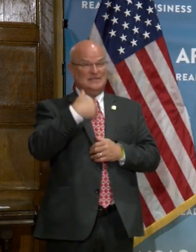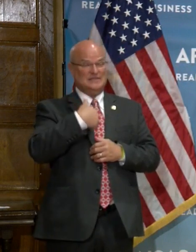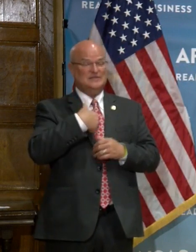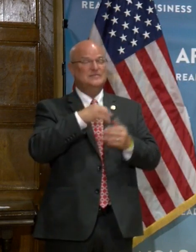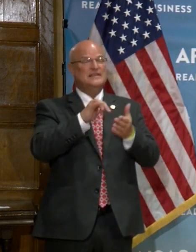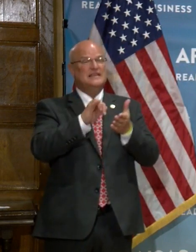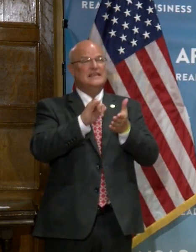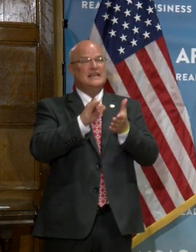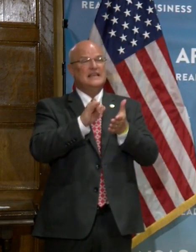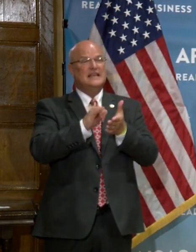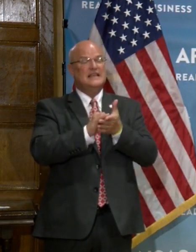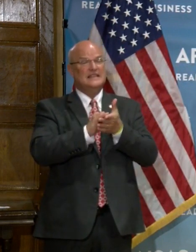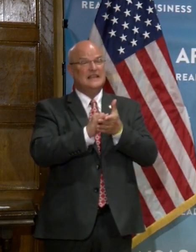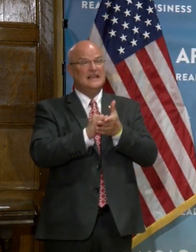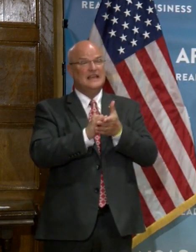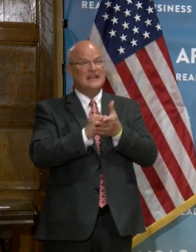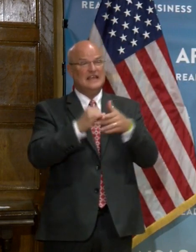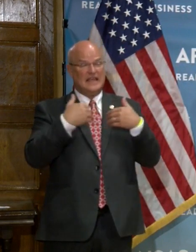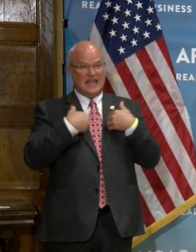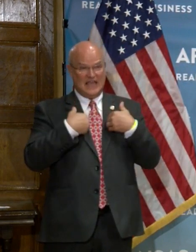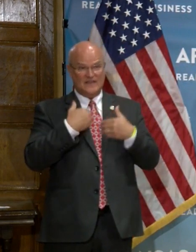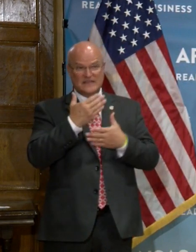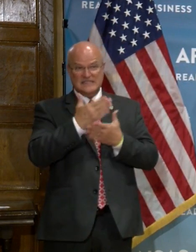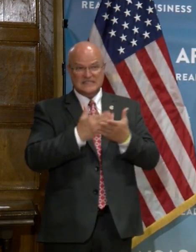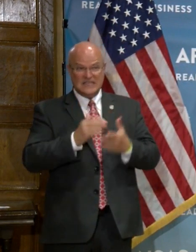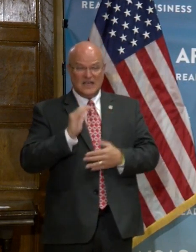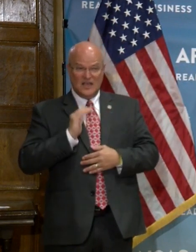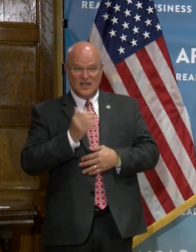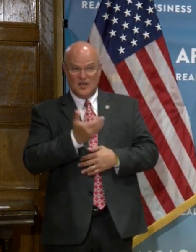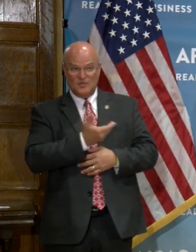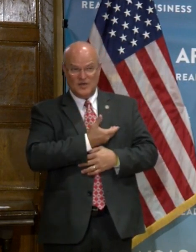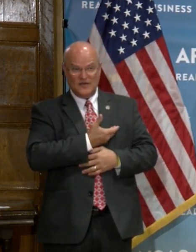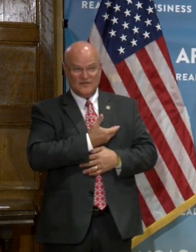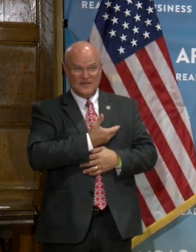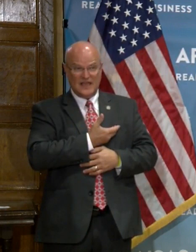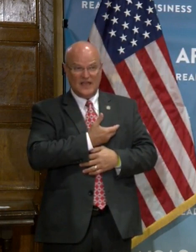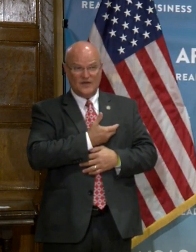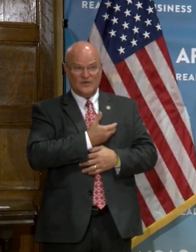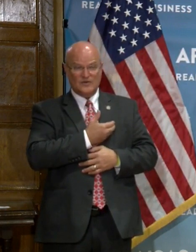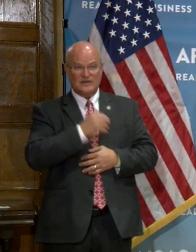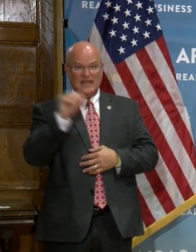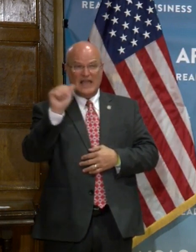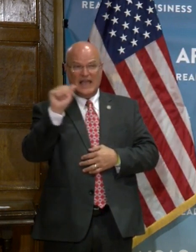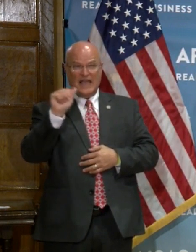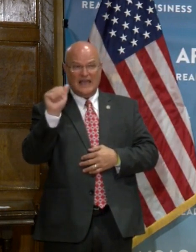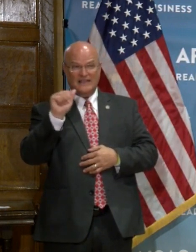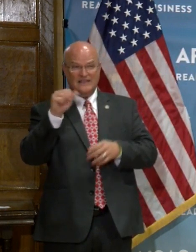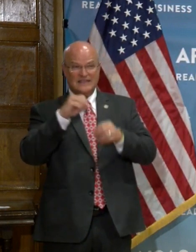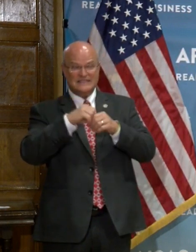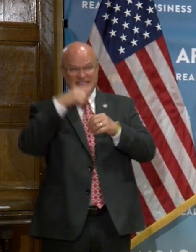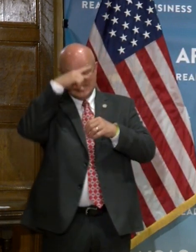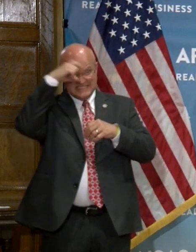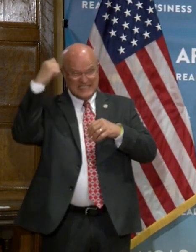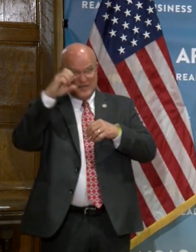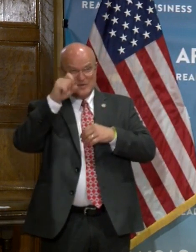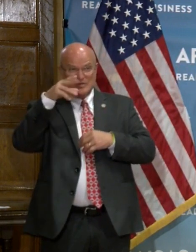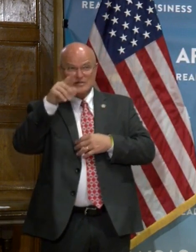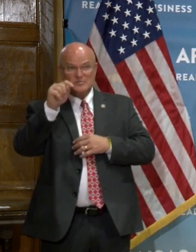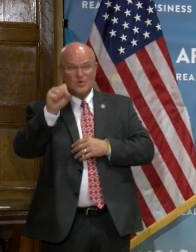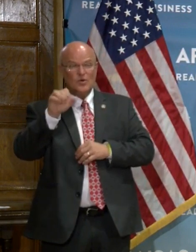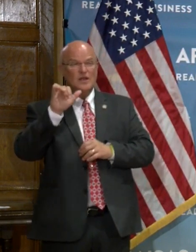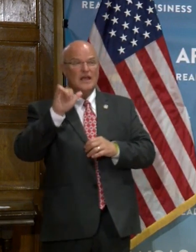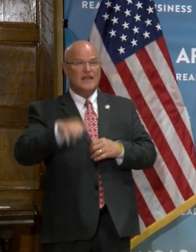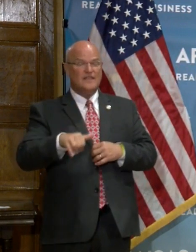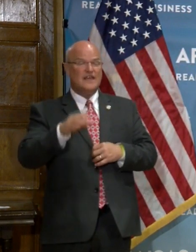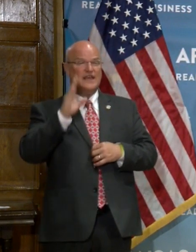that, there's some of our athletes that are in summer sports that